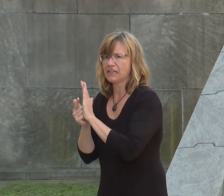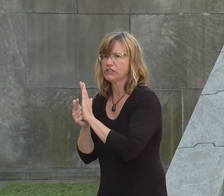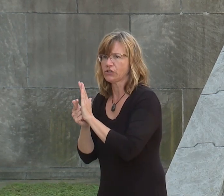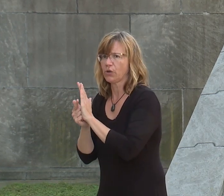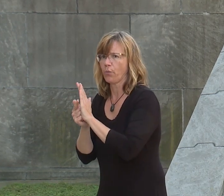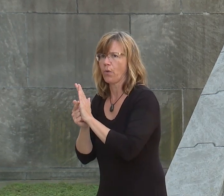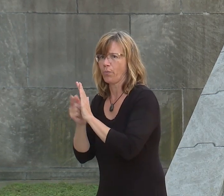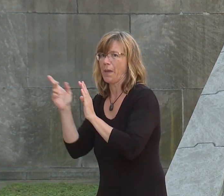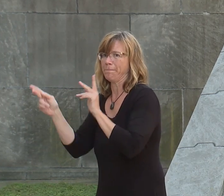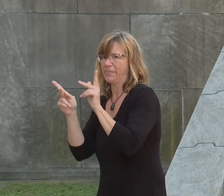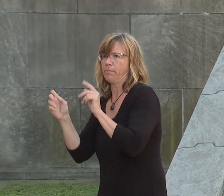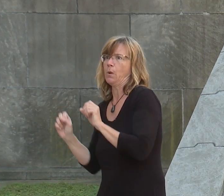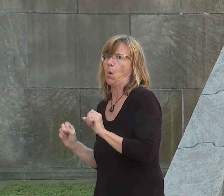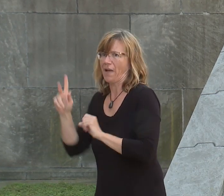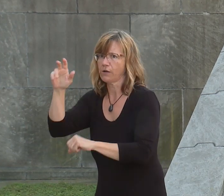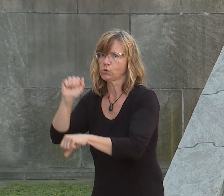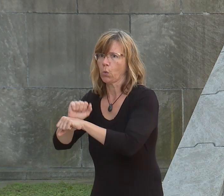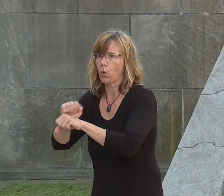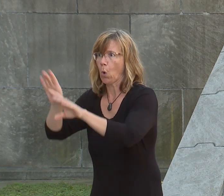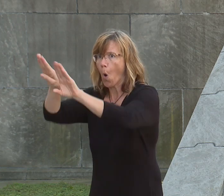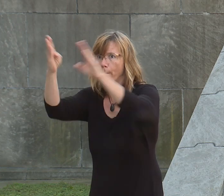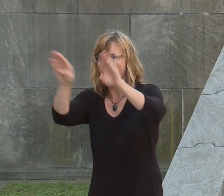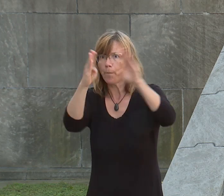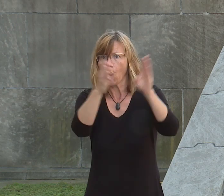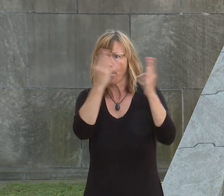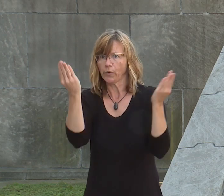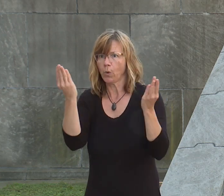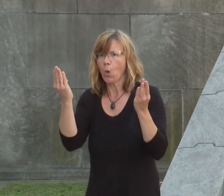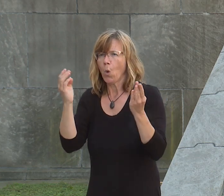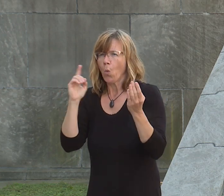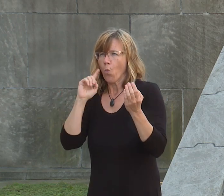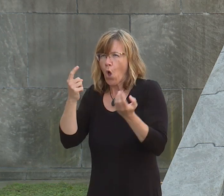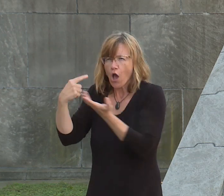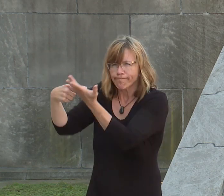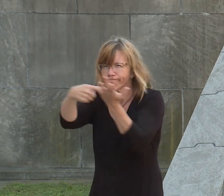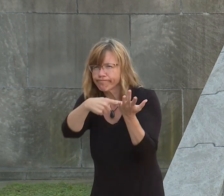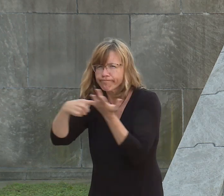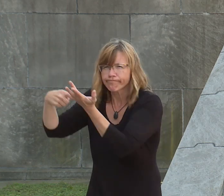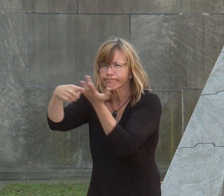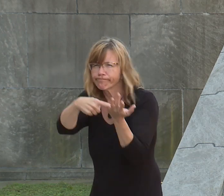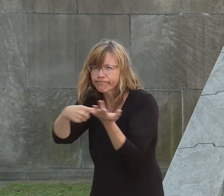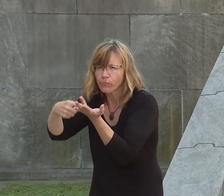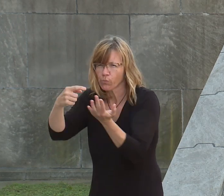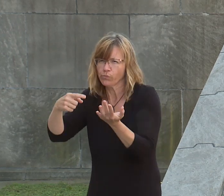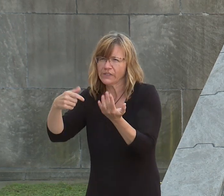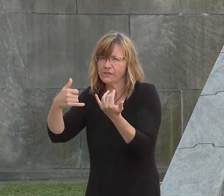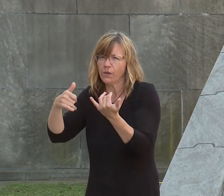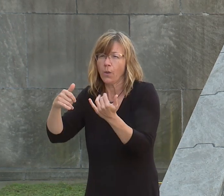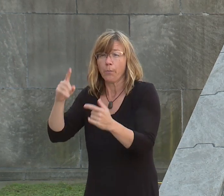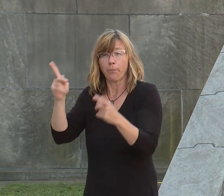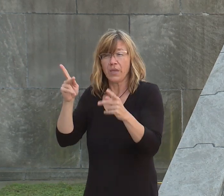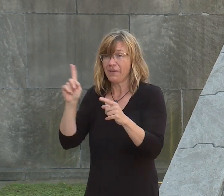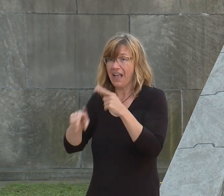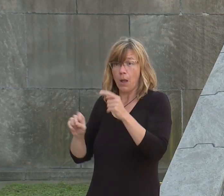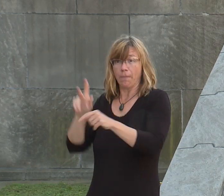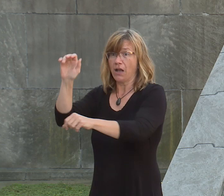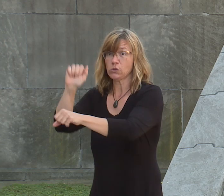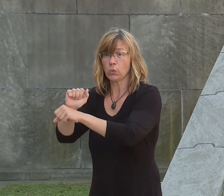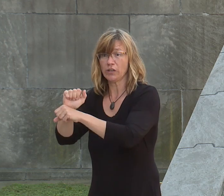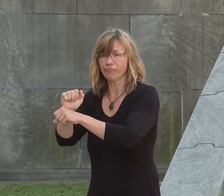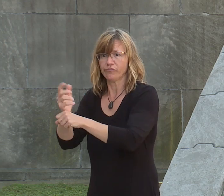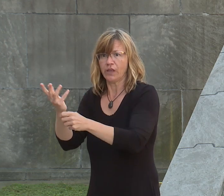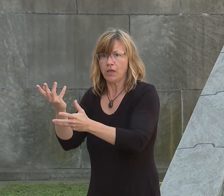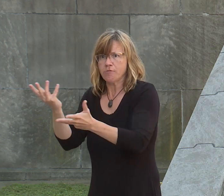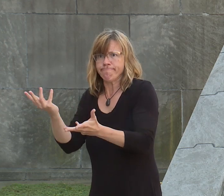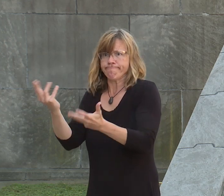open back up. But it's also about us partnering with them to make sure that for some of them who won't be able to go back to their job, that we partner with them